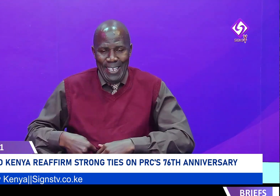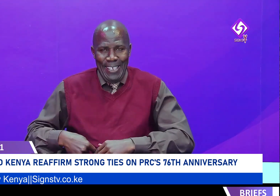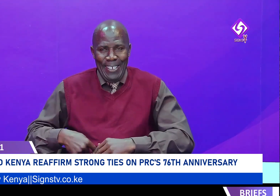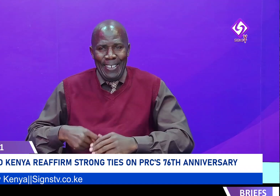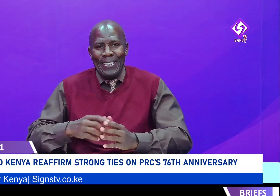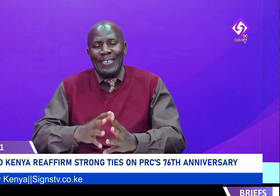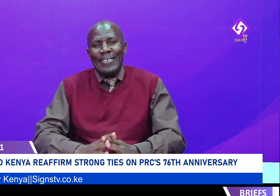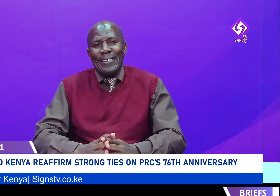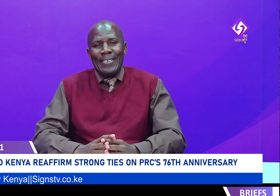China.